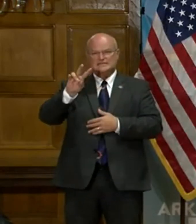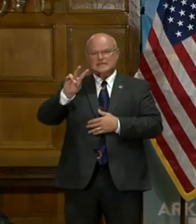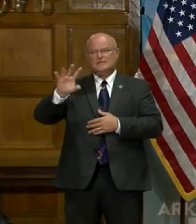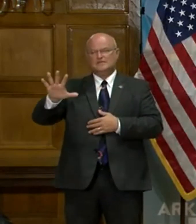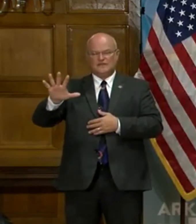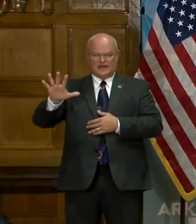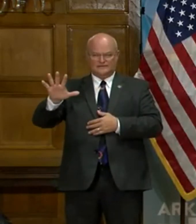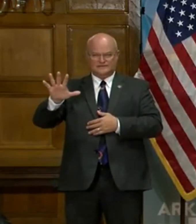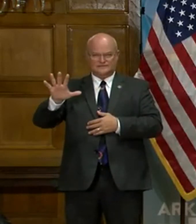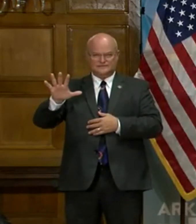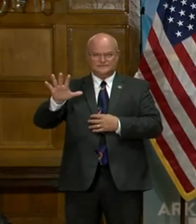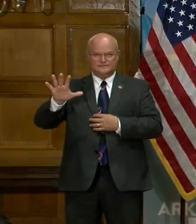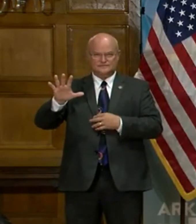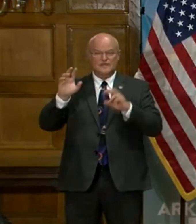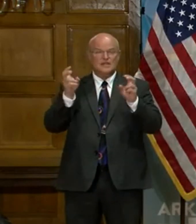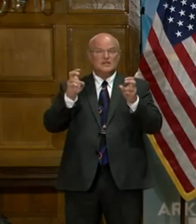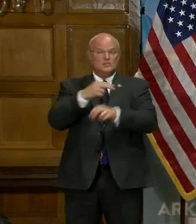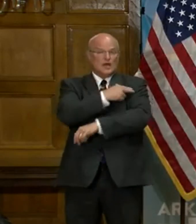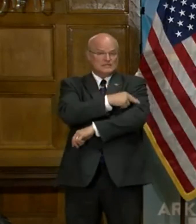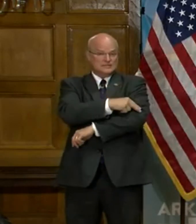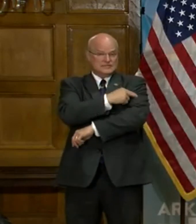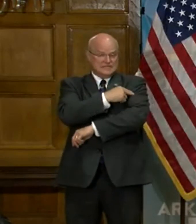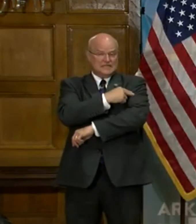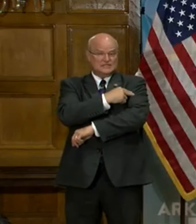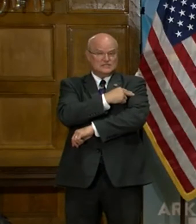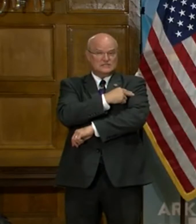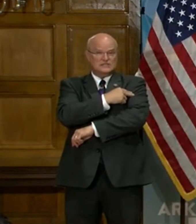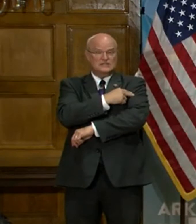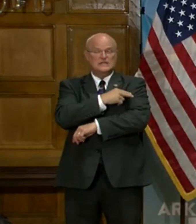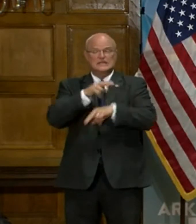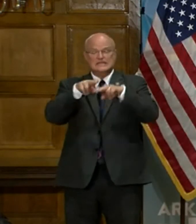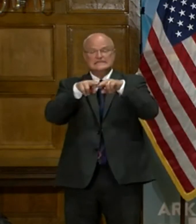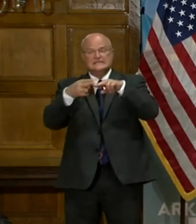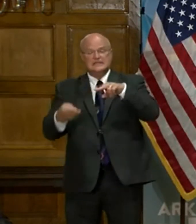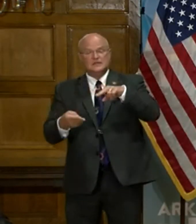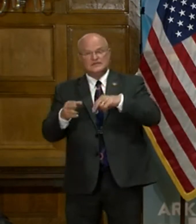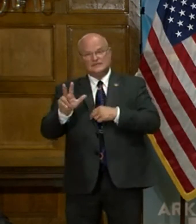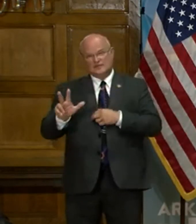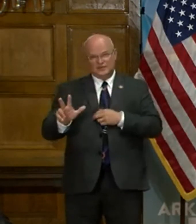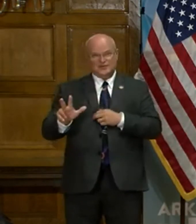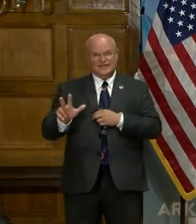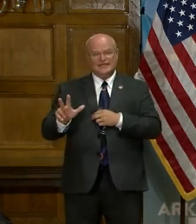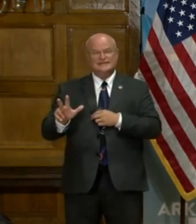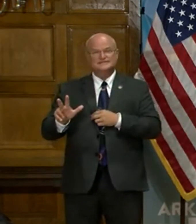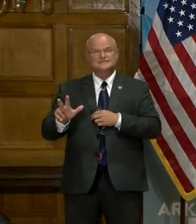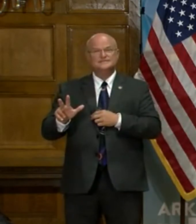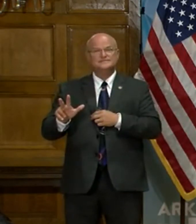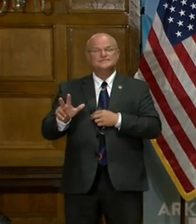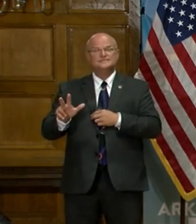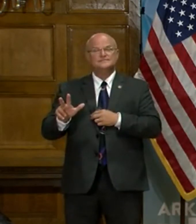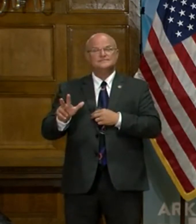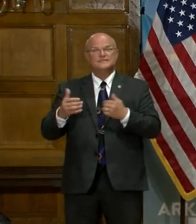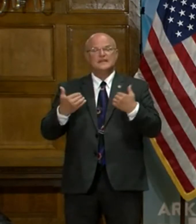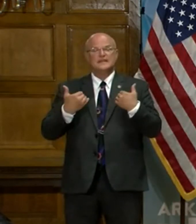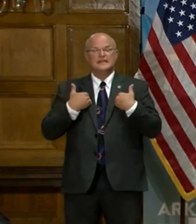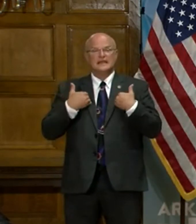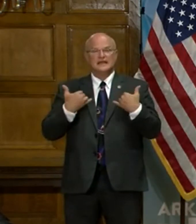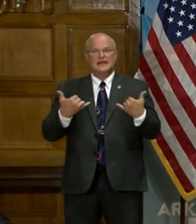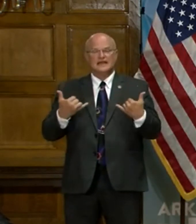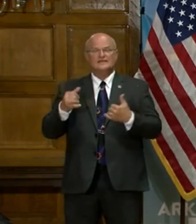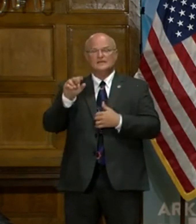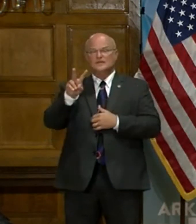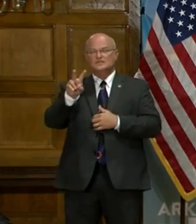22,075 cases. In terms of hospitalizations, we've had a decrease of 3 hospitalizations. That brings